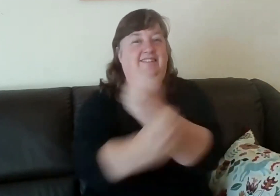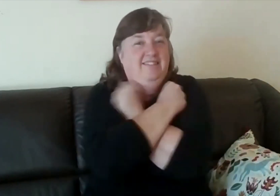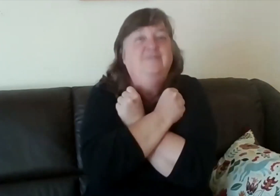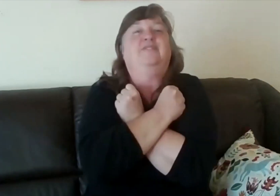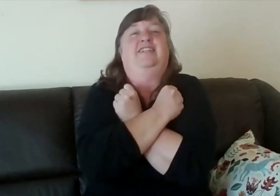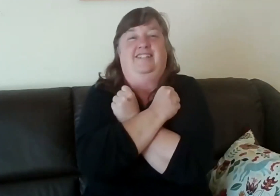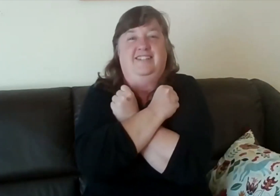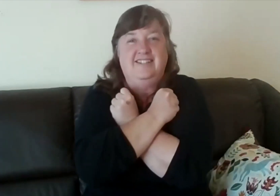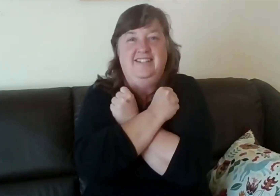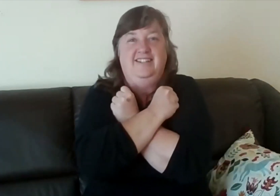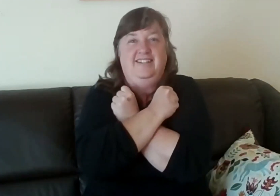Love that.